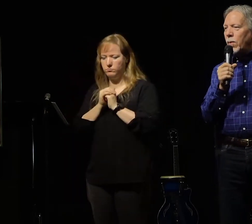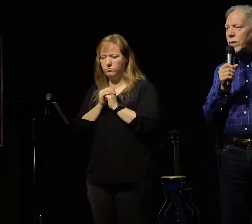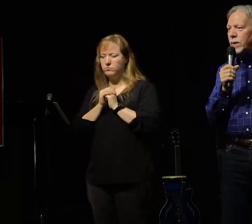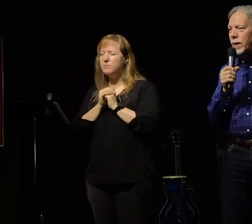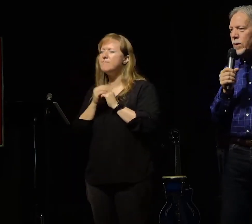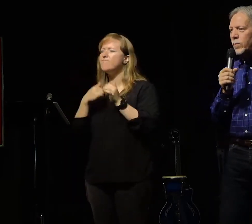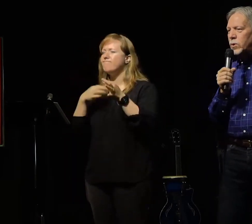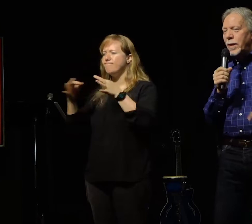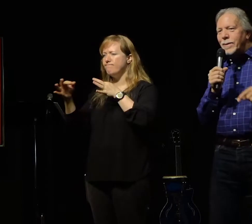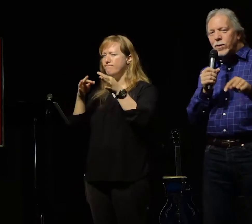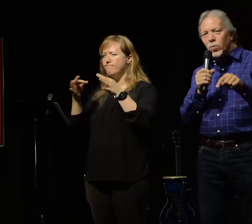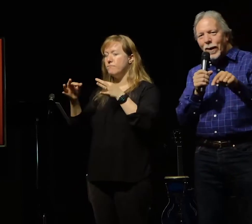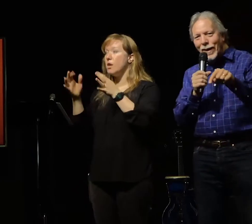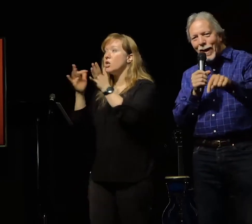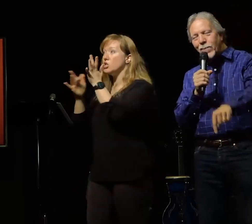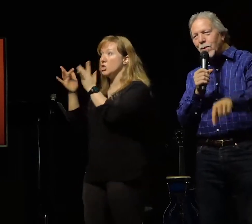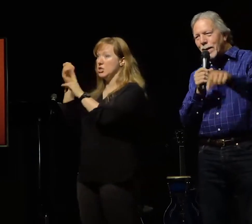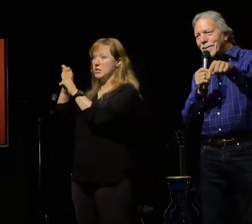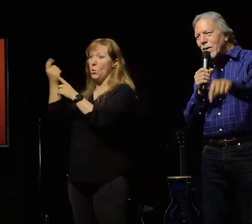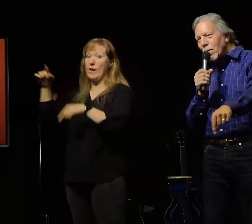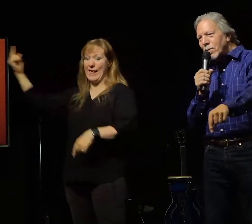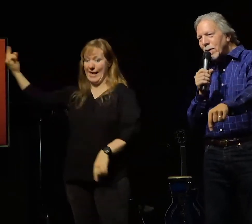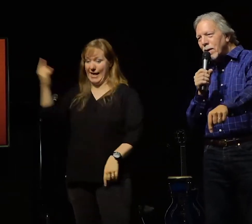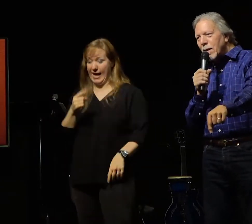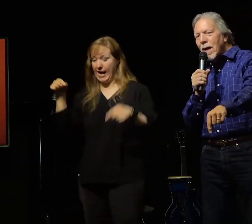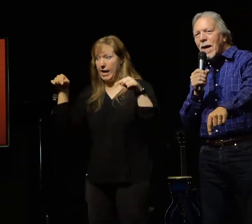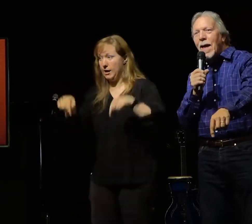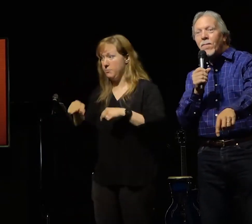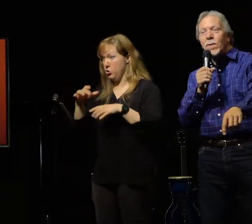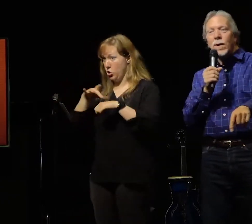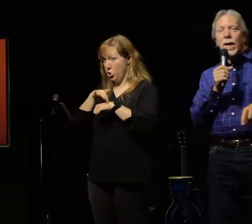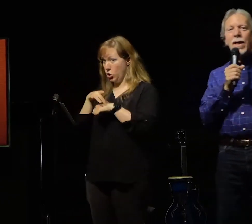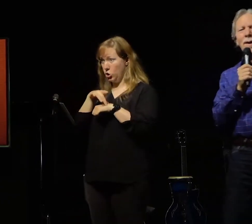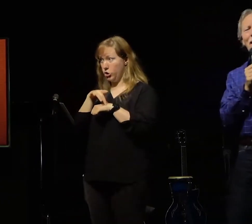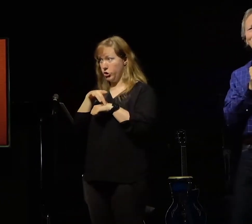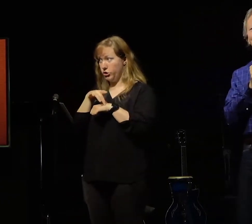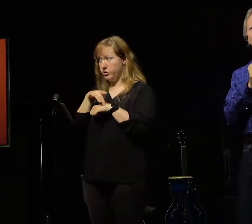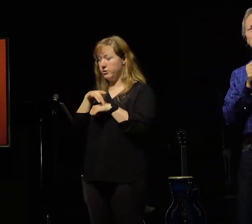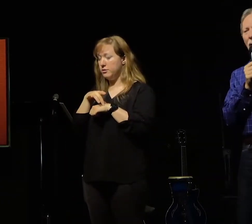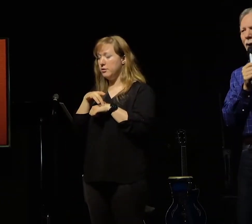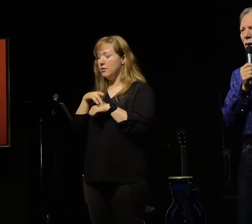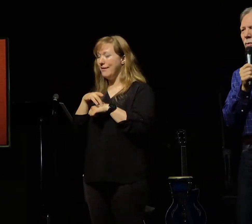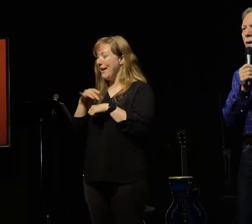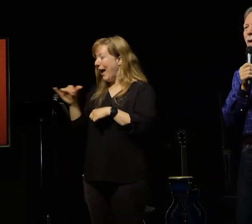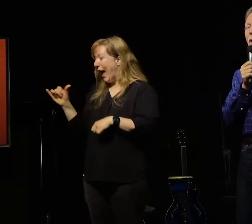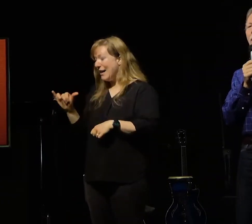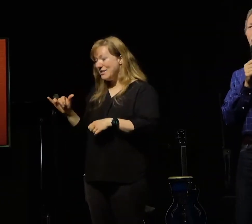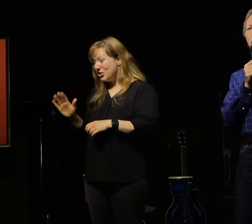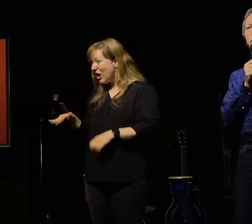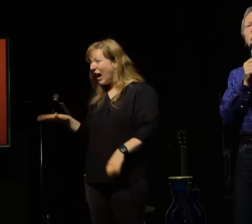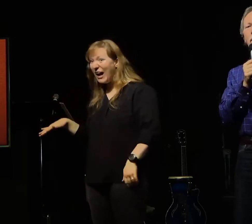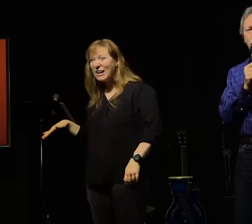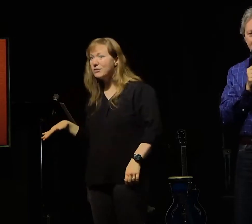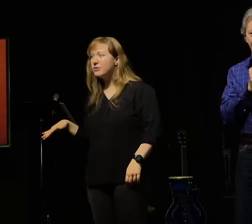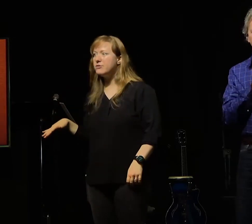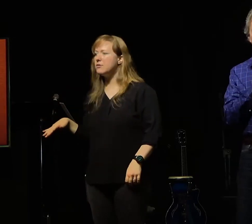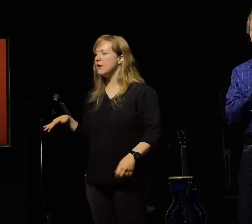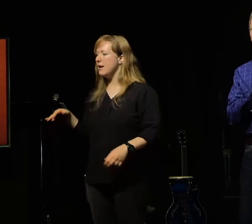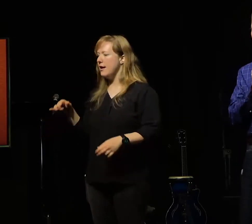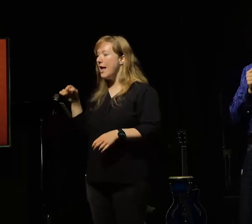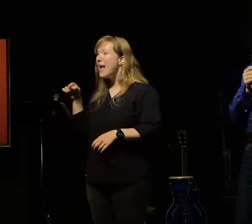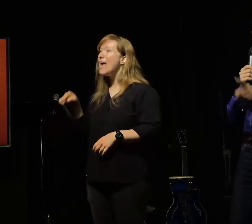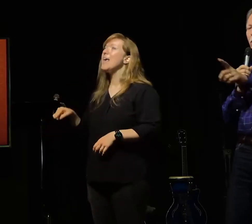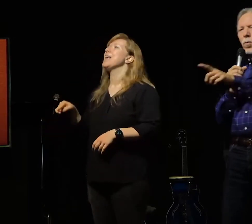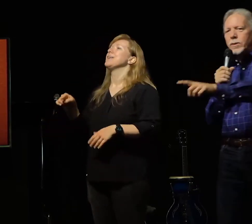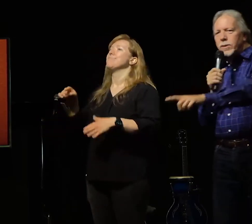But let me tell you something. Jesus, when he came to this earth, even as a child, even prophesied